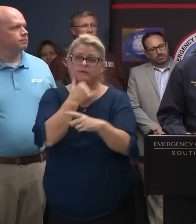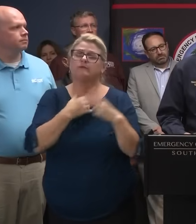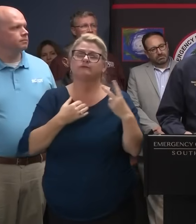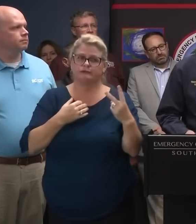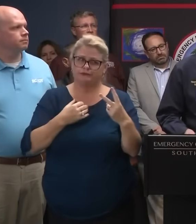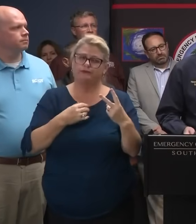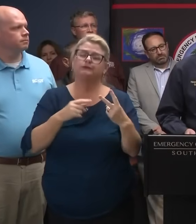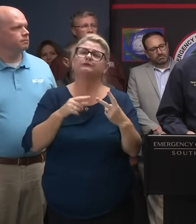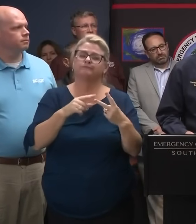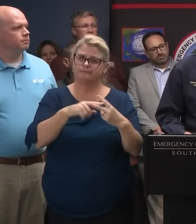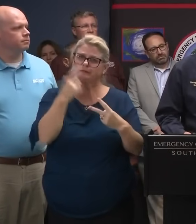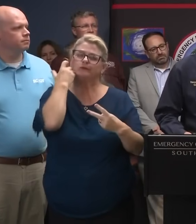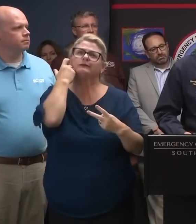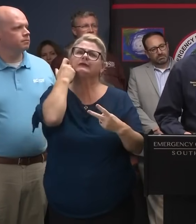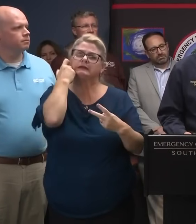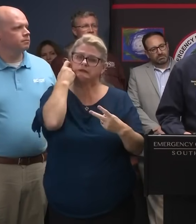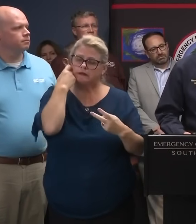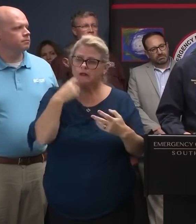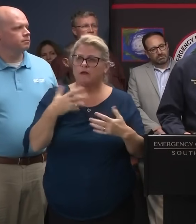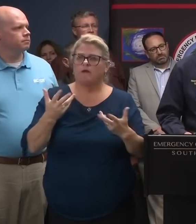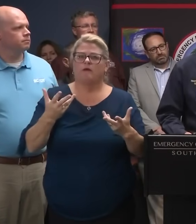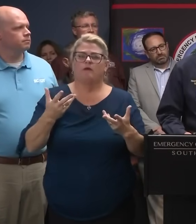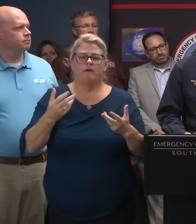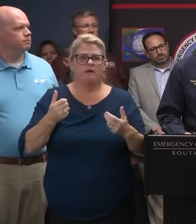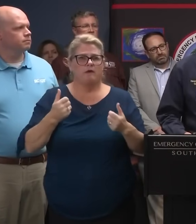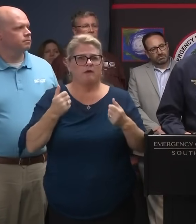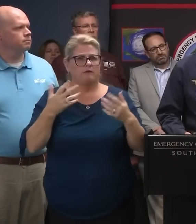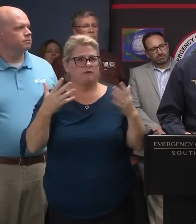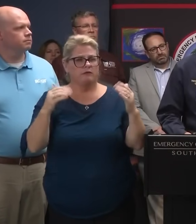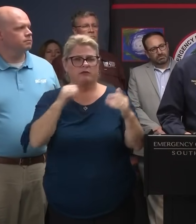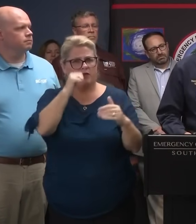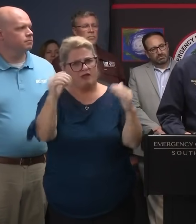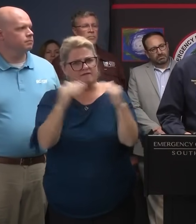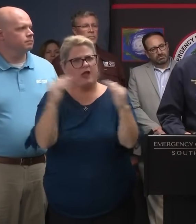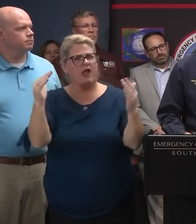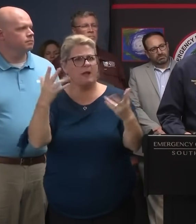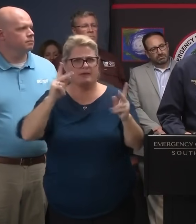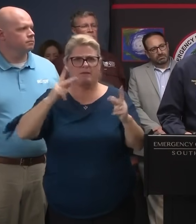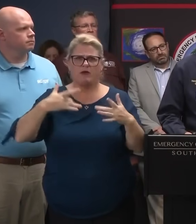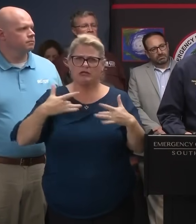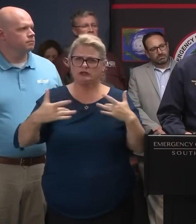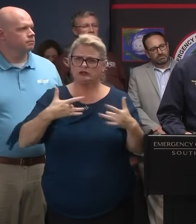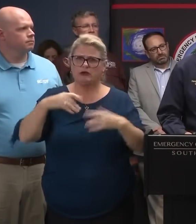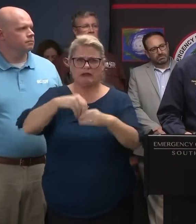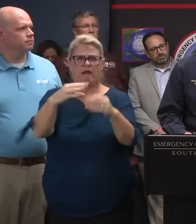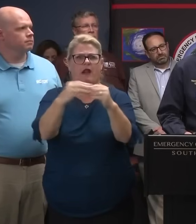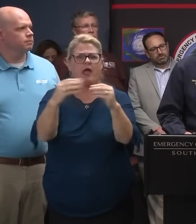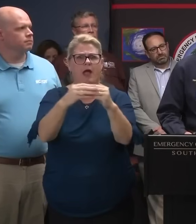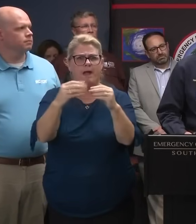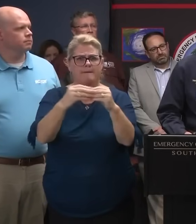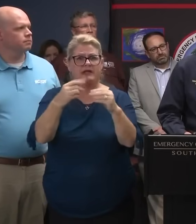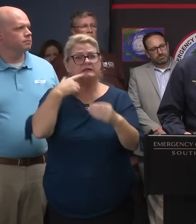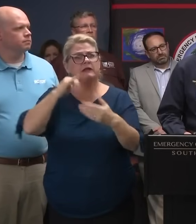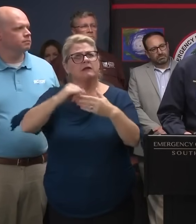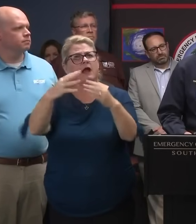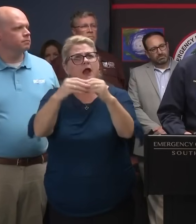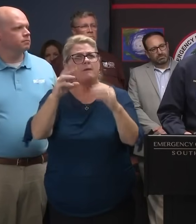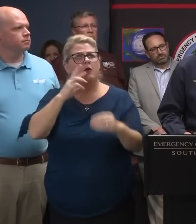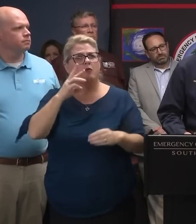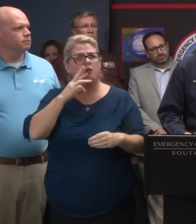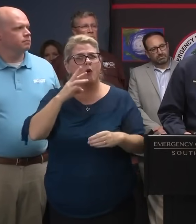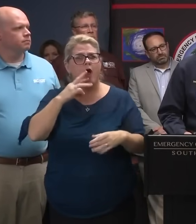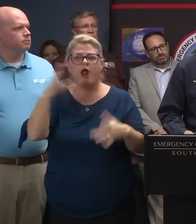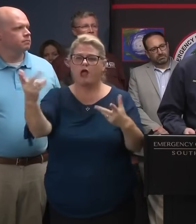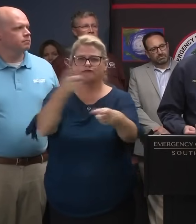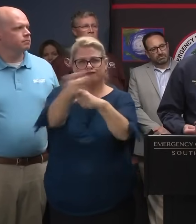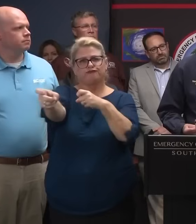that were circulating recently and causing fear and concern among people in Columbia, and that is that the Columbia water system was